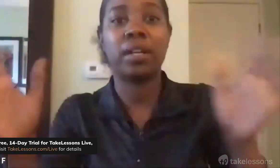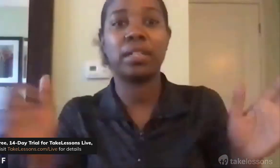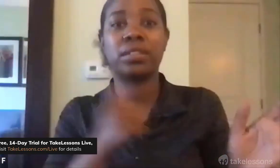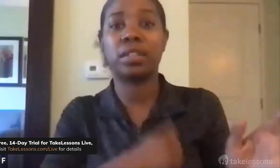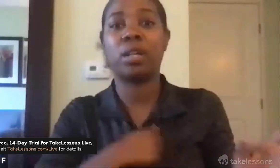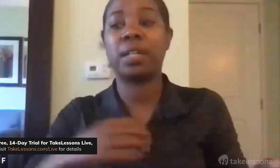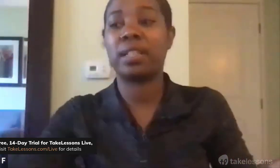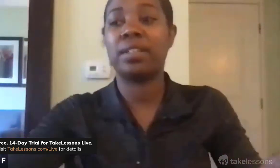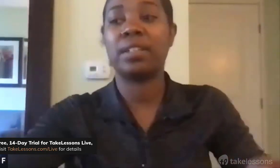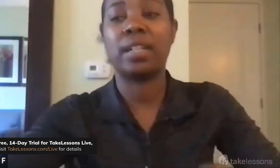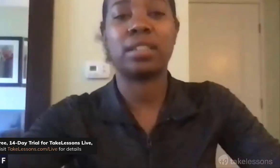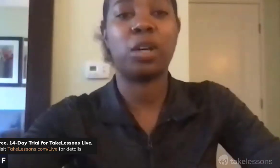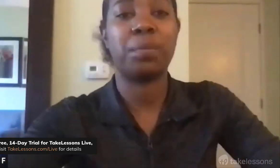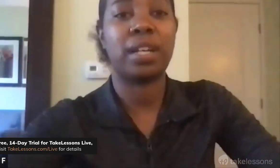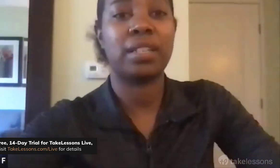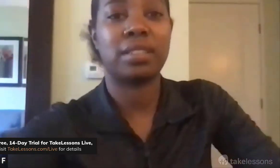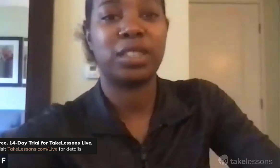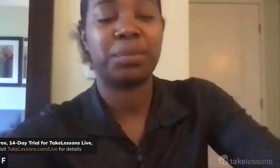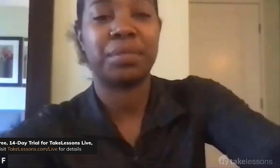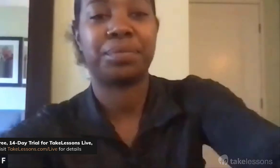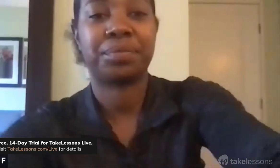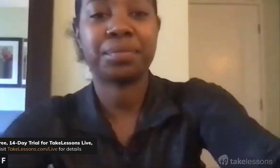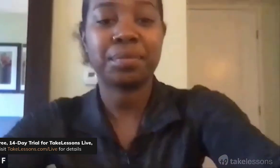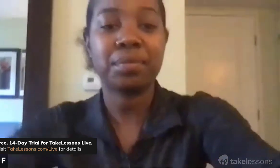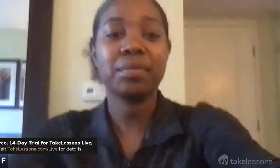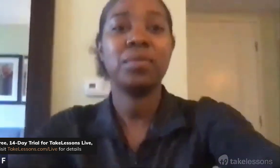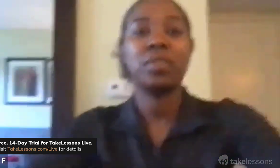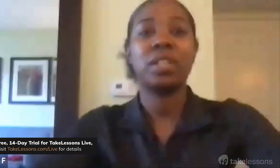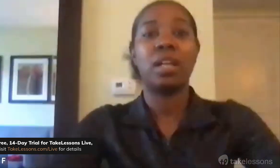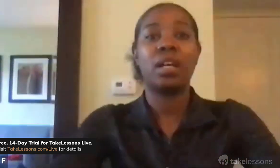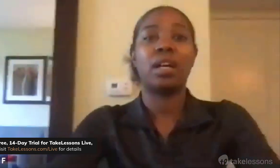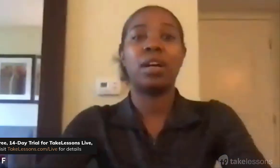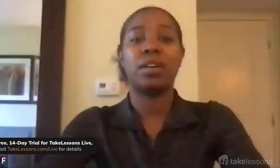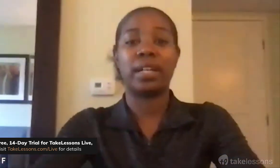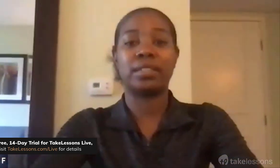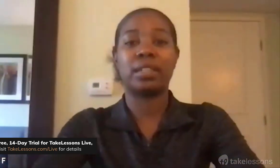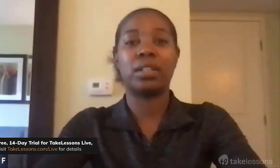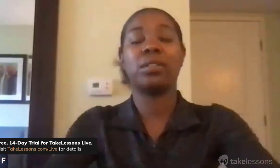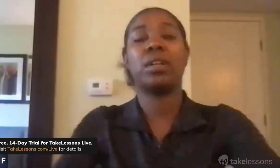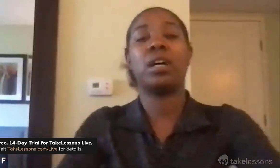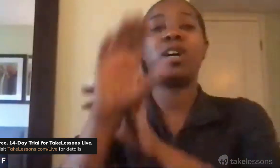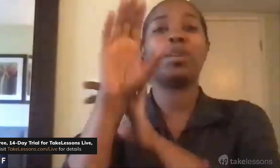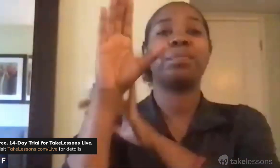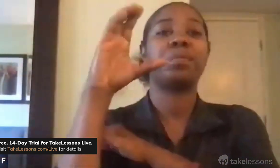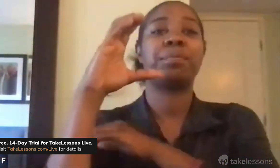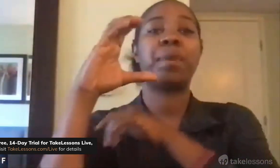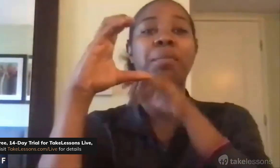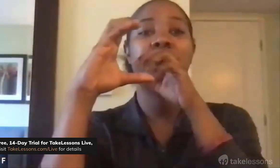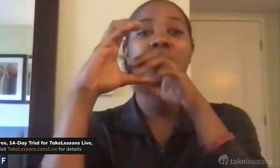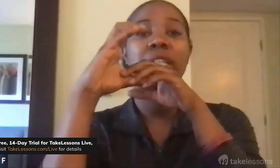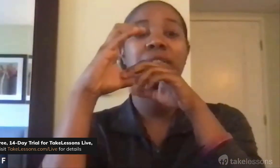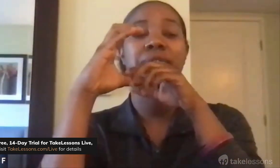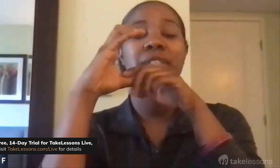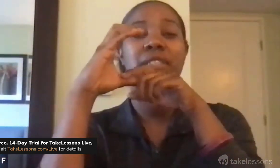Okay, sorry about that, you guys. I hope you guys can hear me. Okay, so palm orientation for